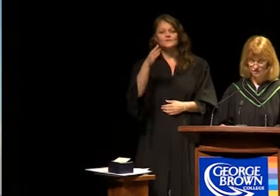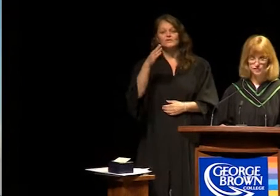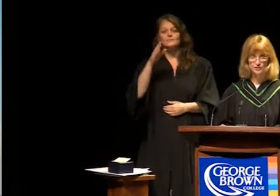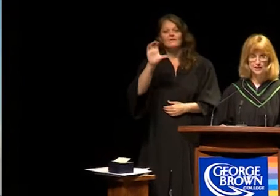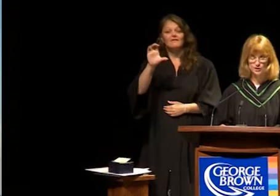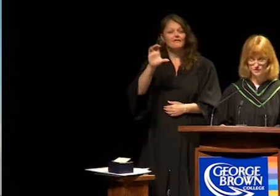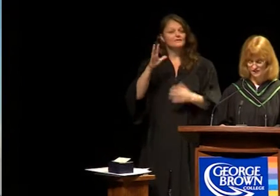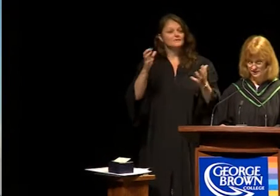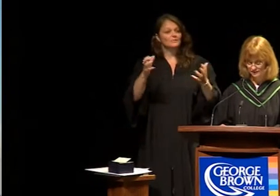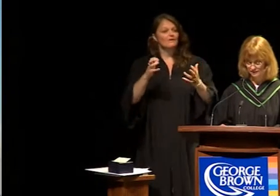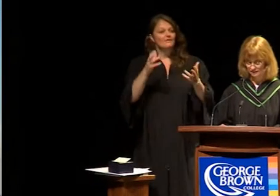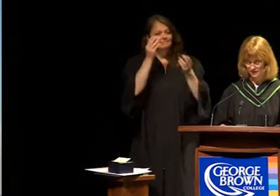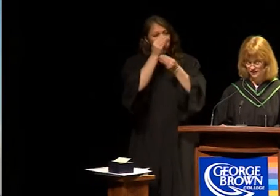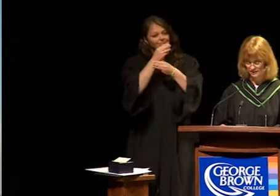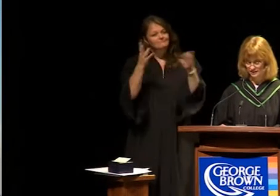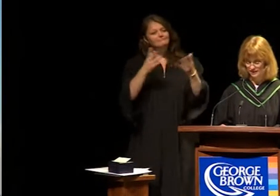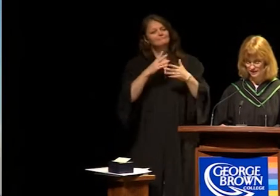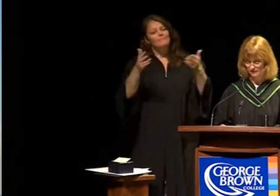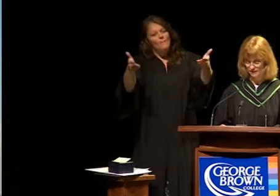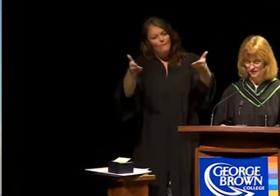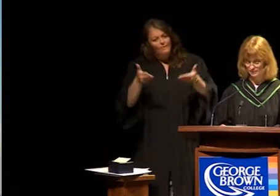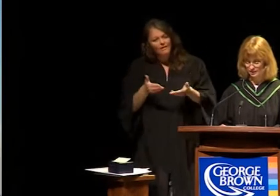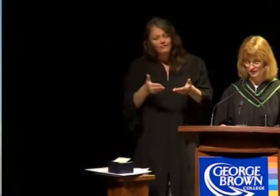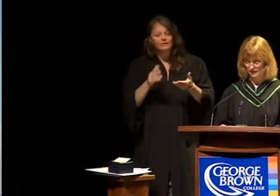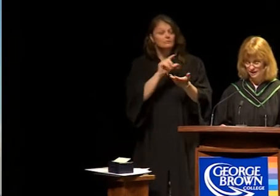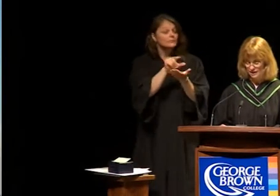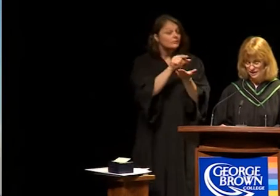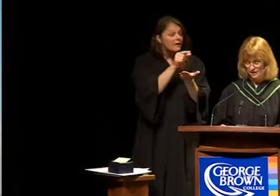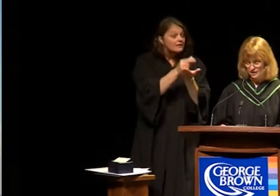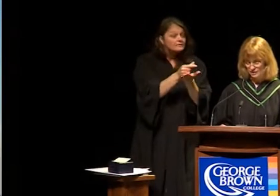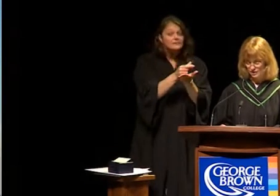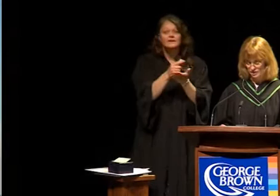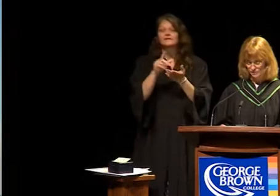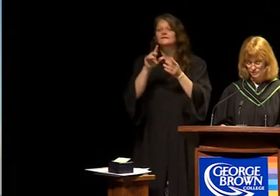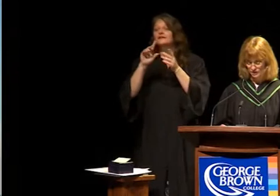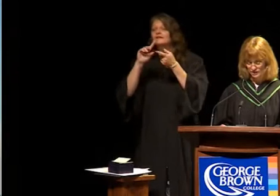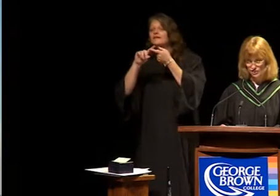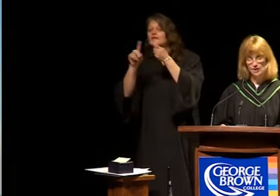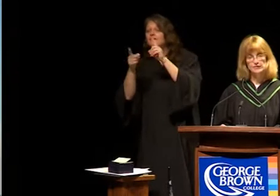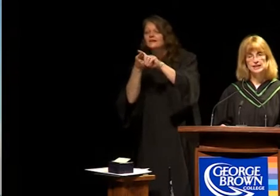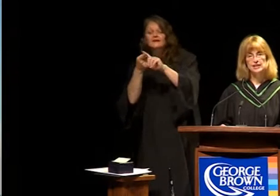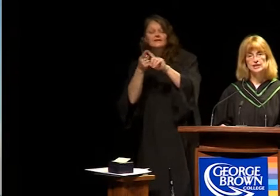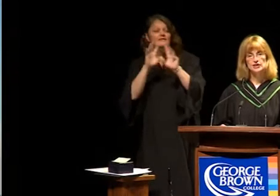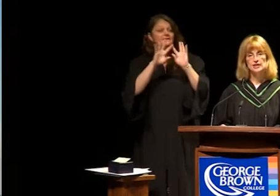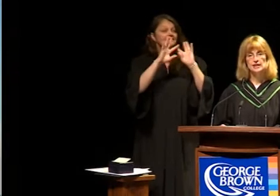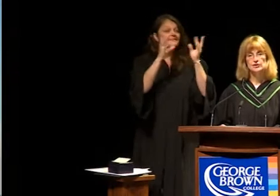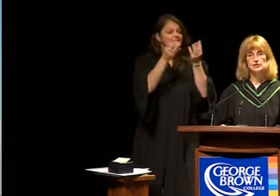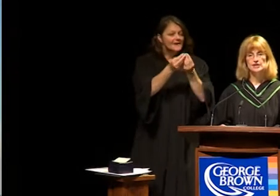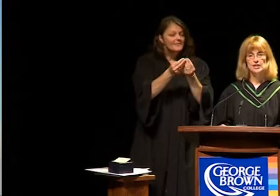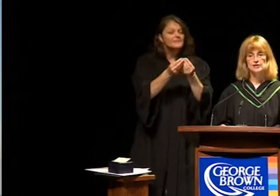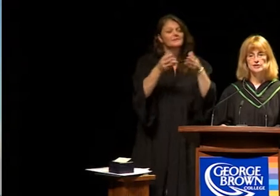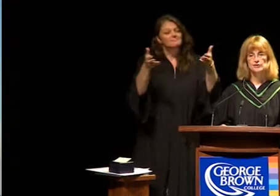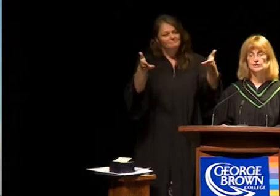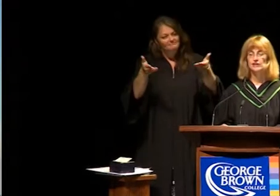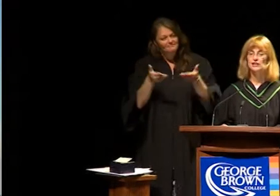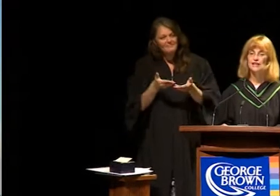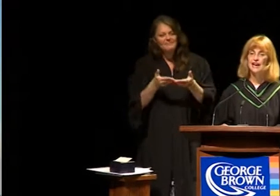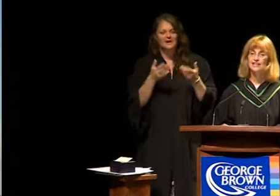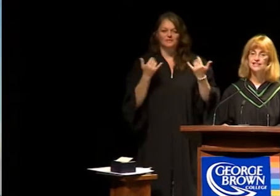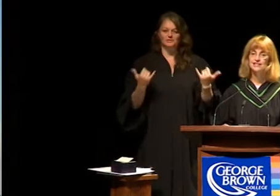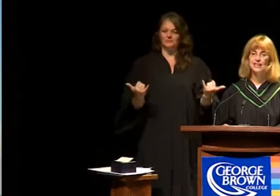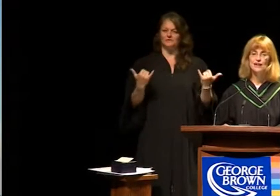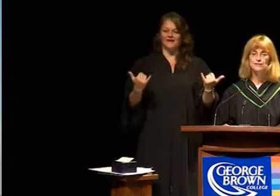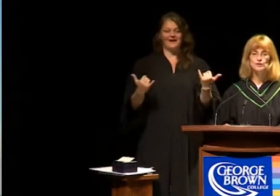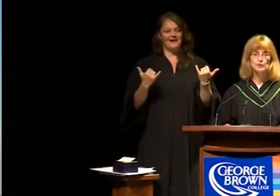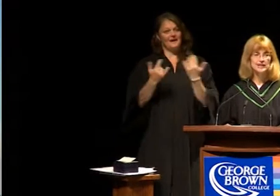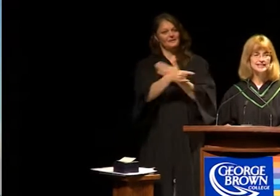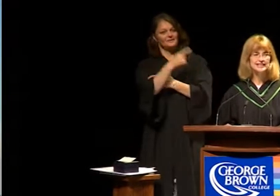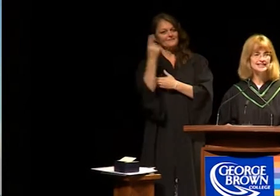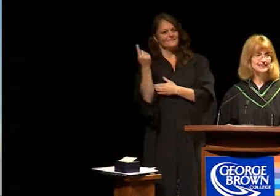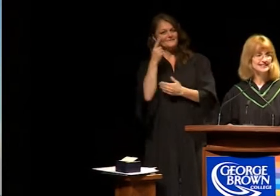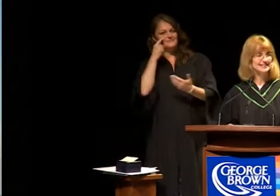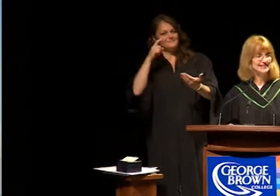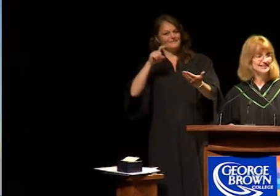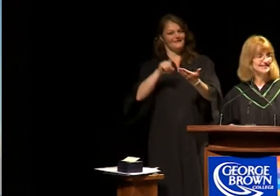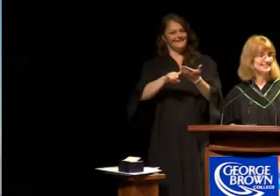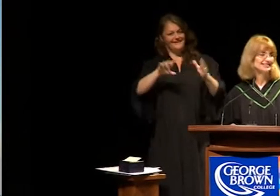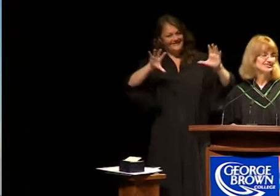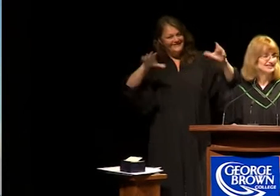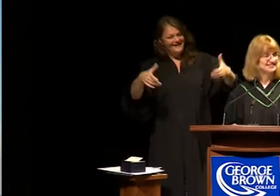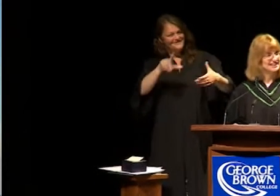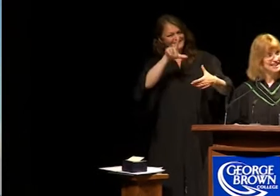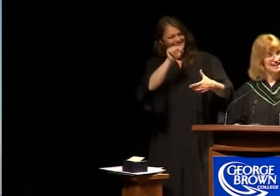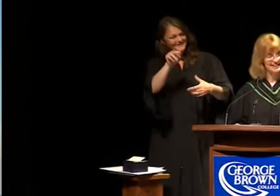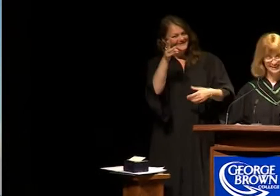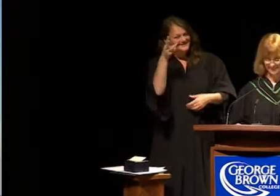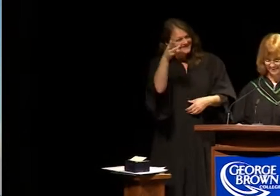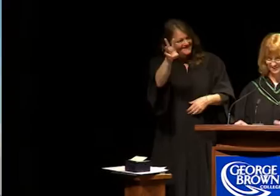all, graduates, friends, and family, to this morning's convocation exercises for the class of 2016.